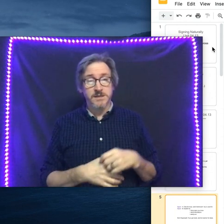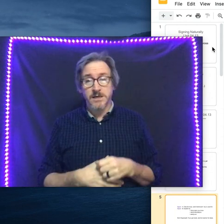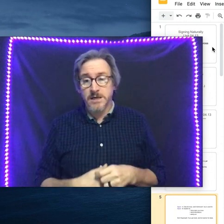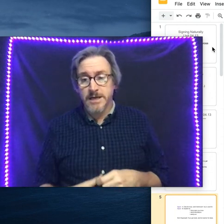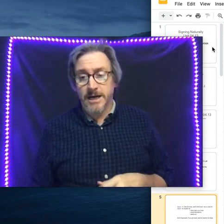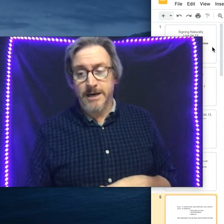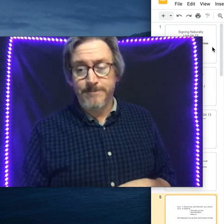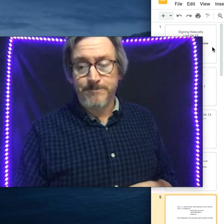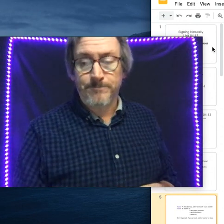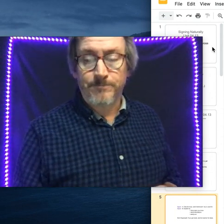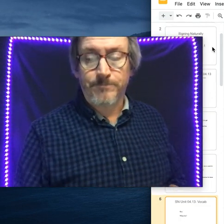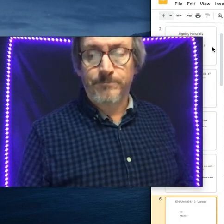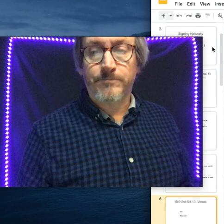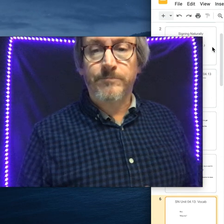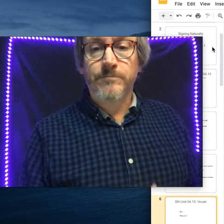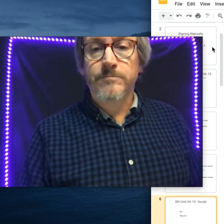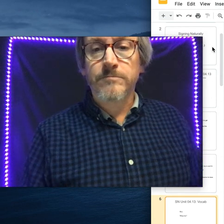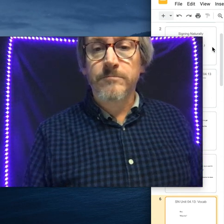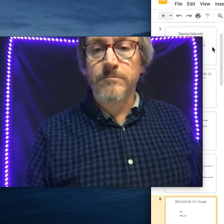keys.